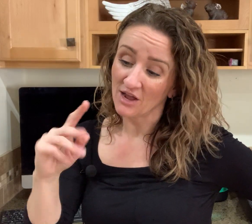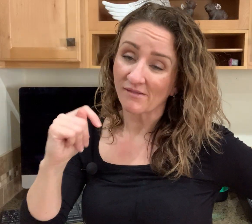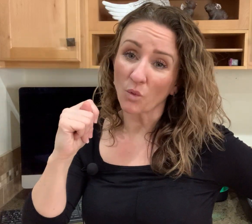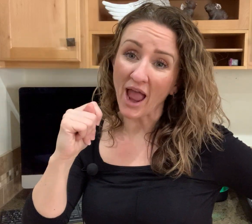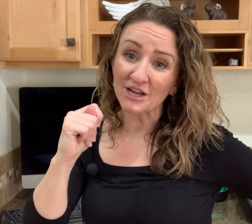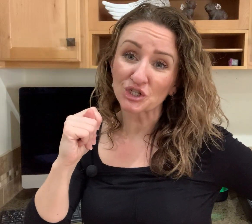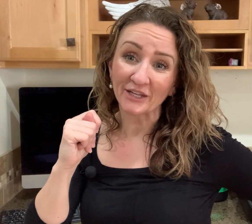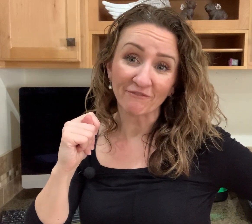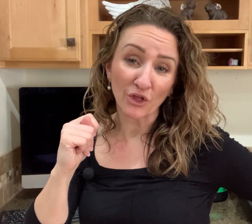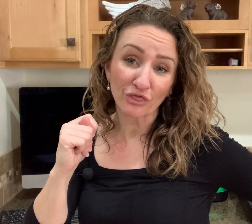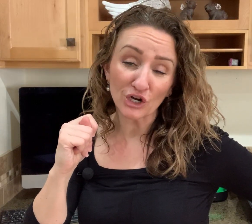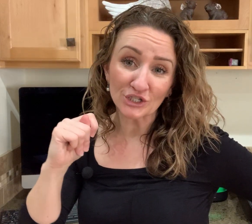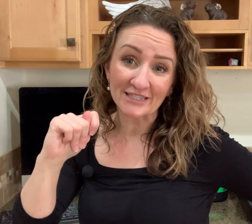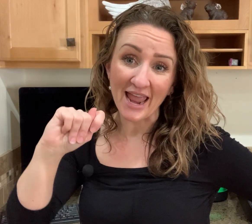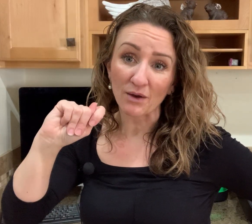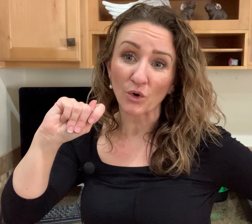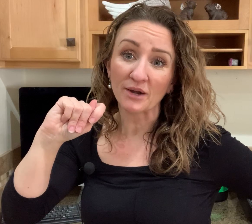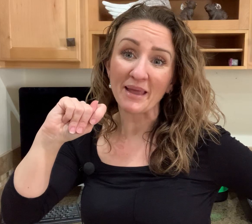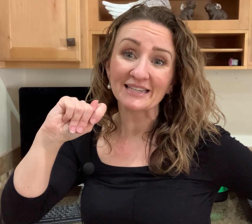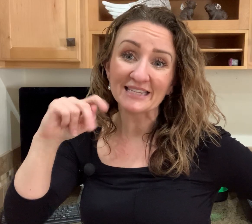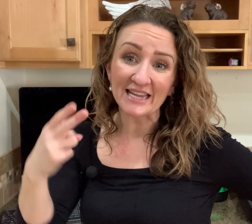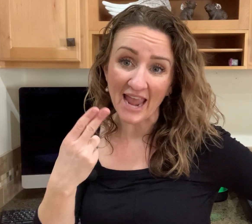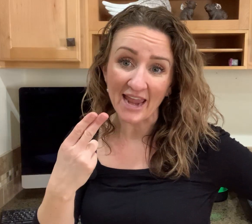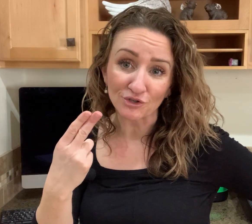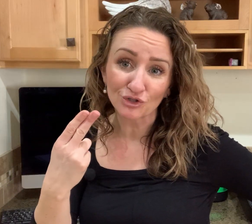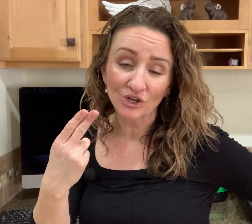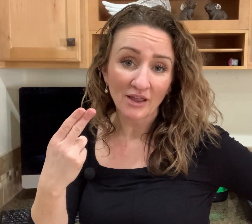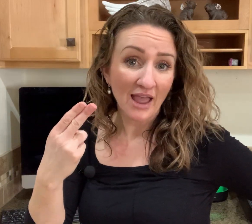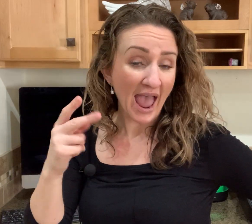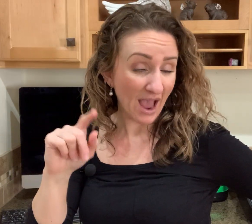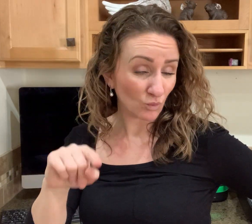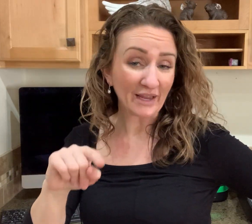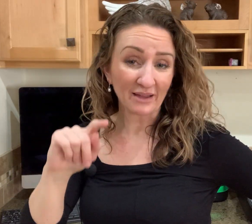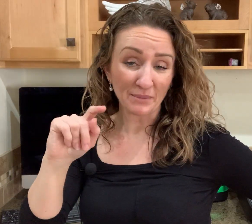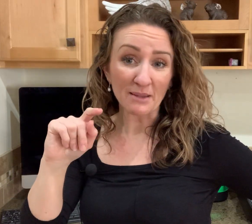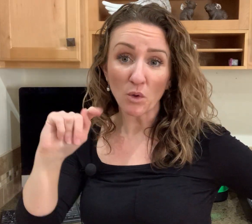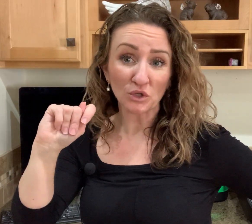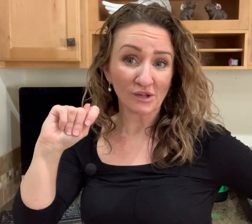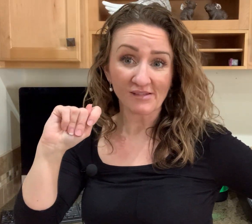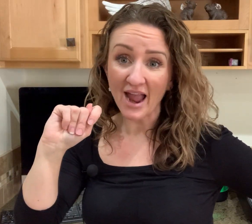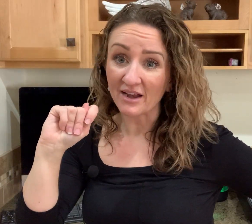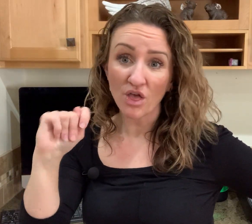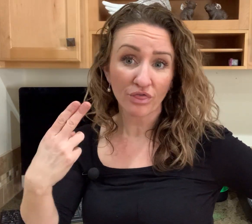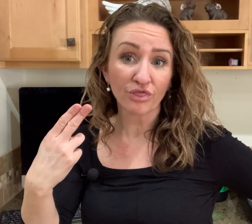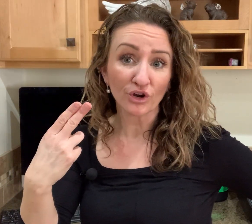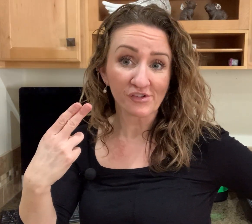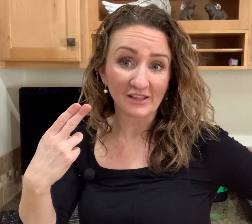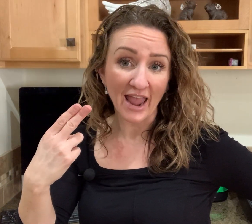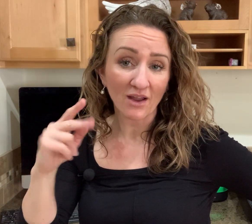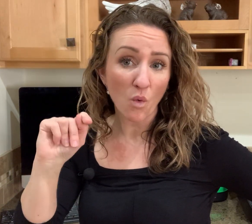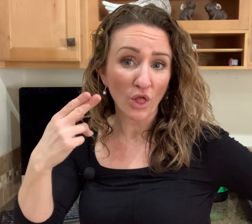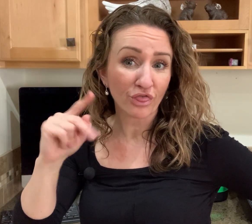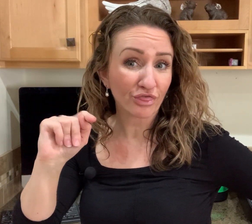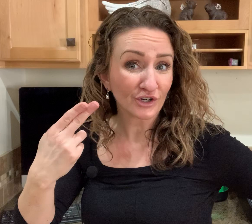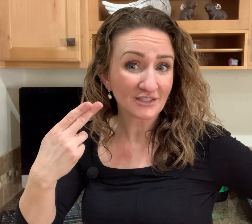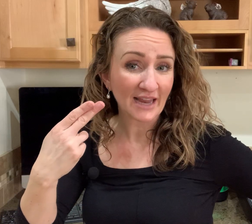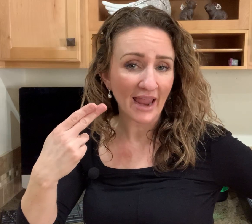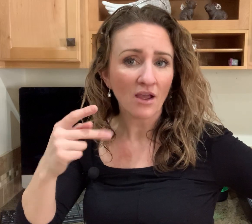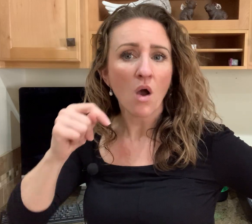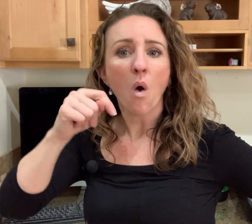so we're actually, for Thursday, we're going to make TH. And people will just sign Thursday, or